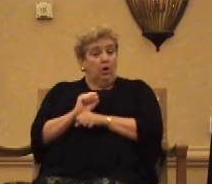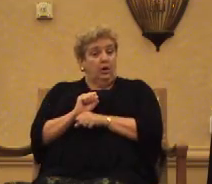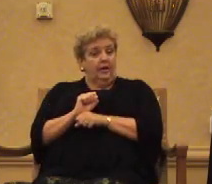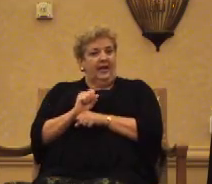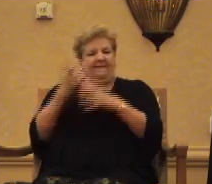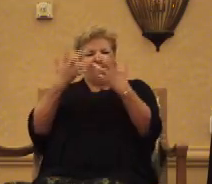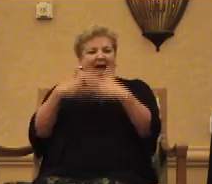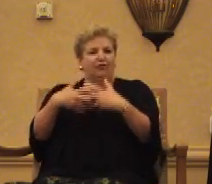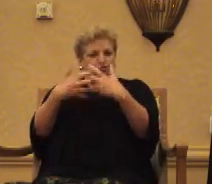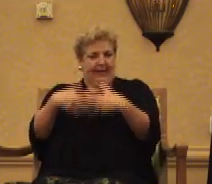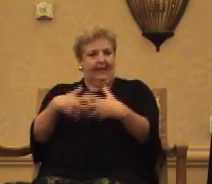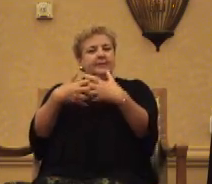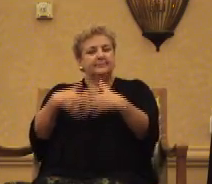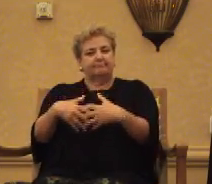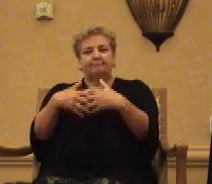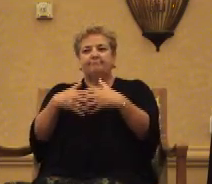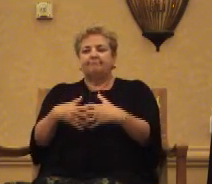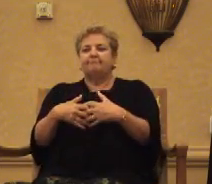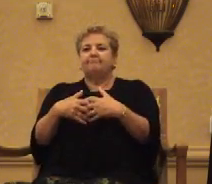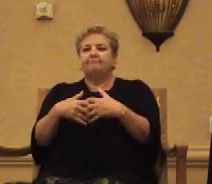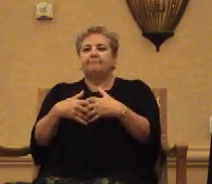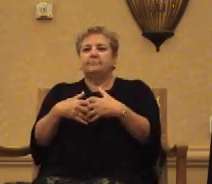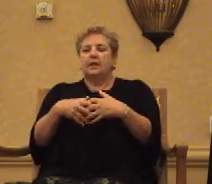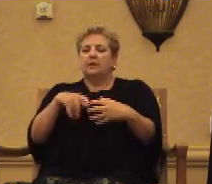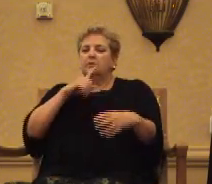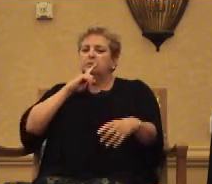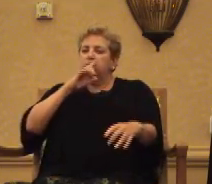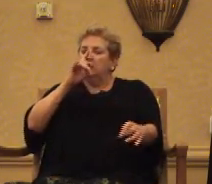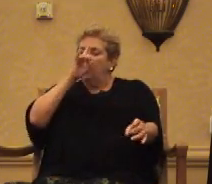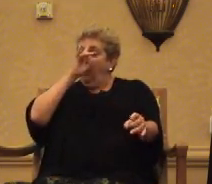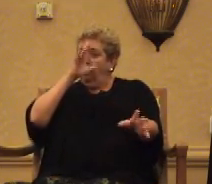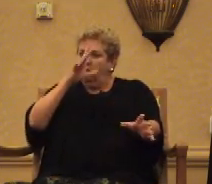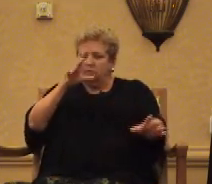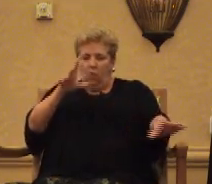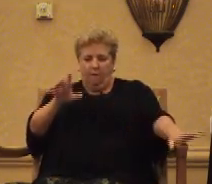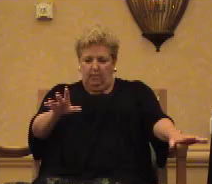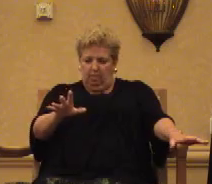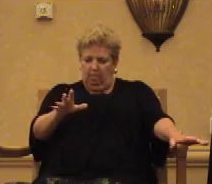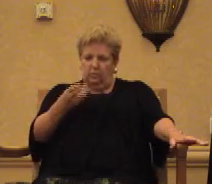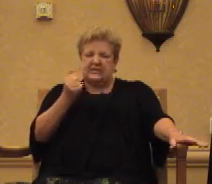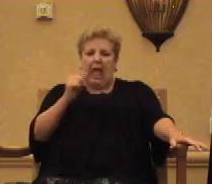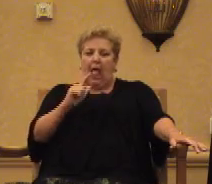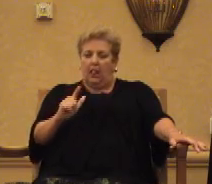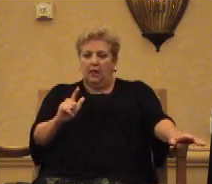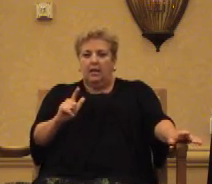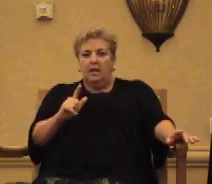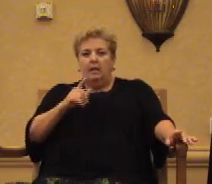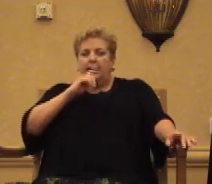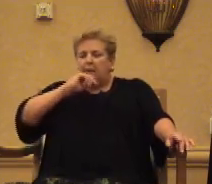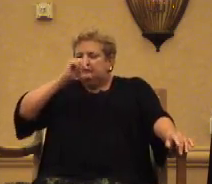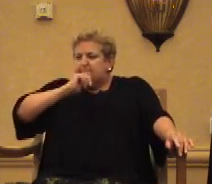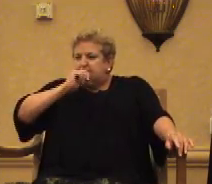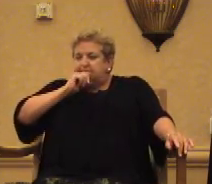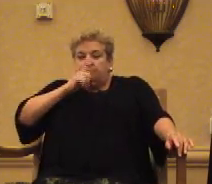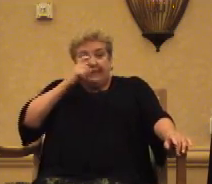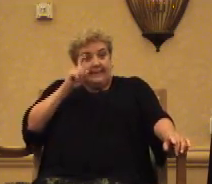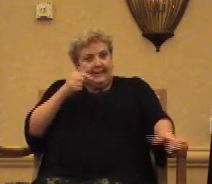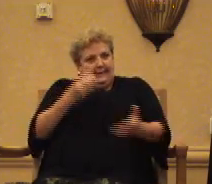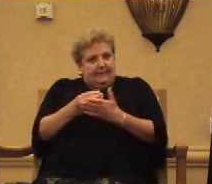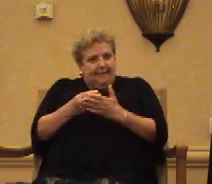factory that was a hellhole. I mean, it was horrible. And I'd put up with it because I needed the money to drink. And